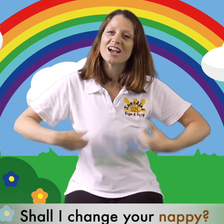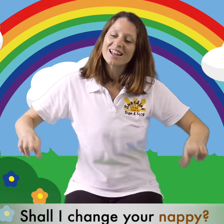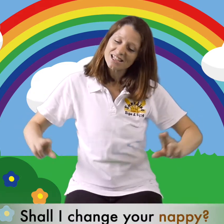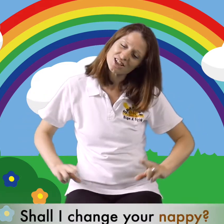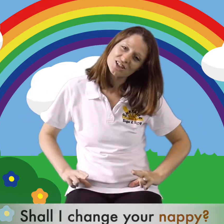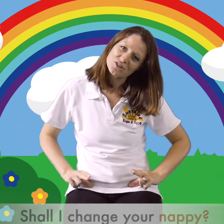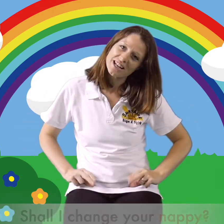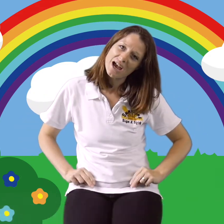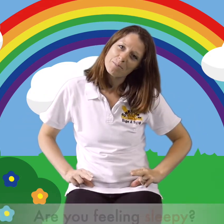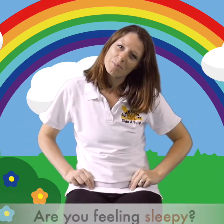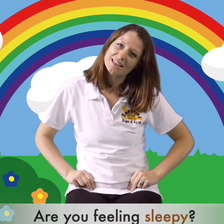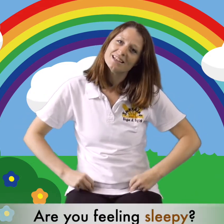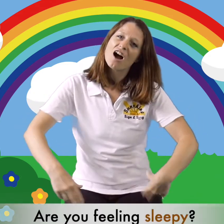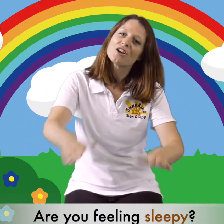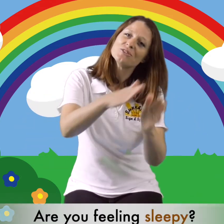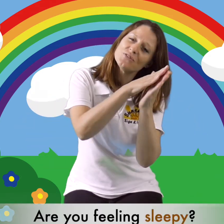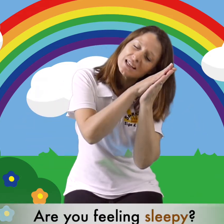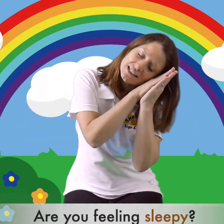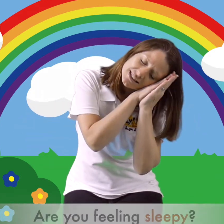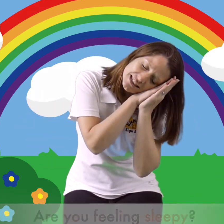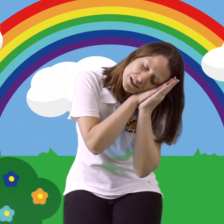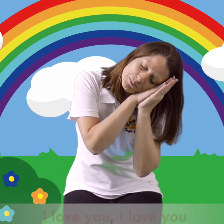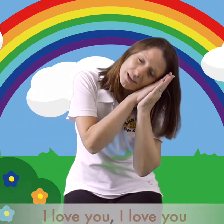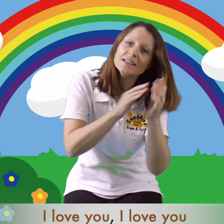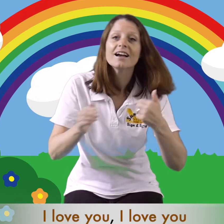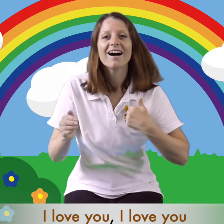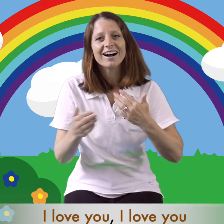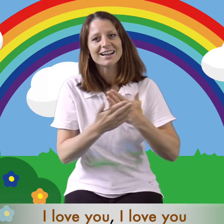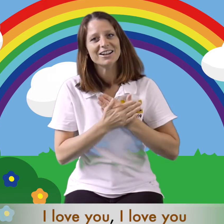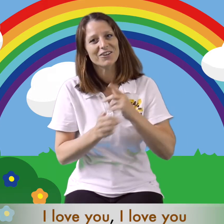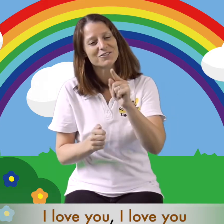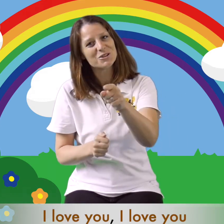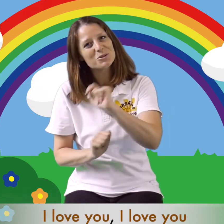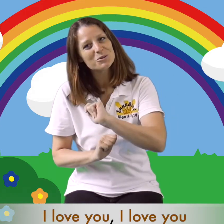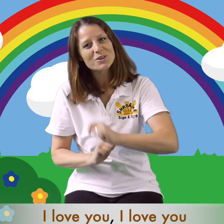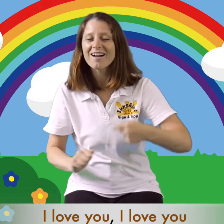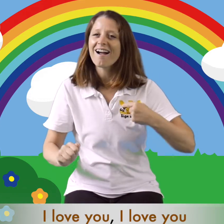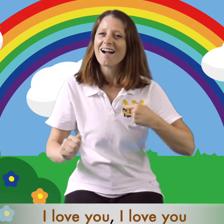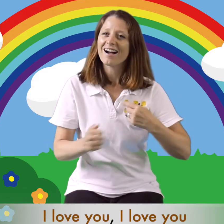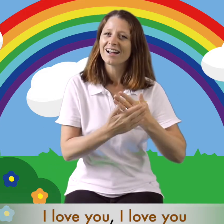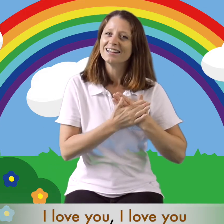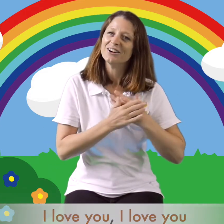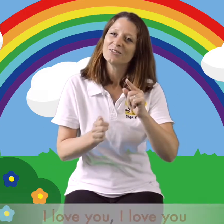I change your nappy? Are you feeling sleepy? I love you, I love